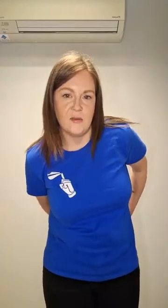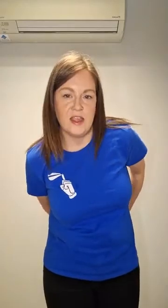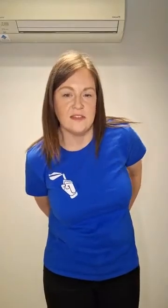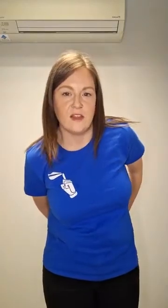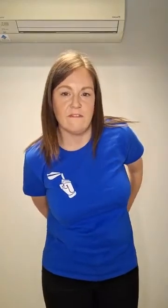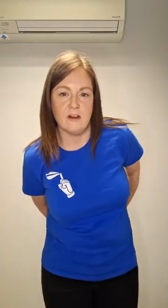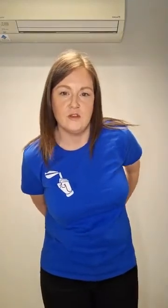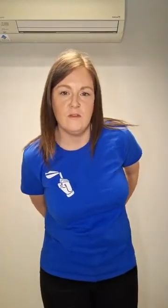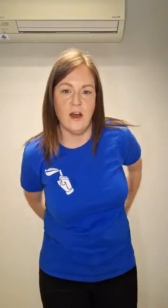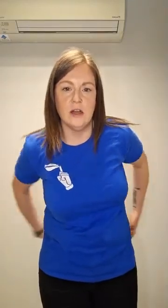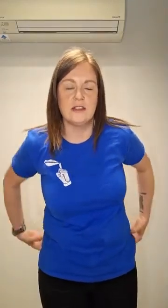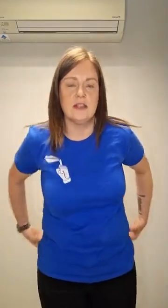weekends go far too fast.